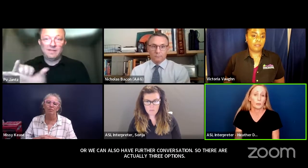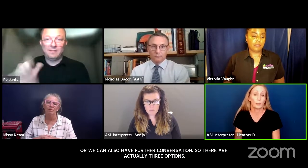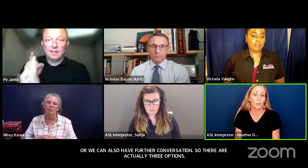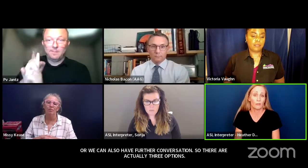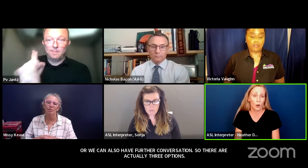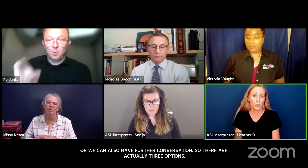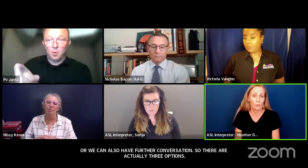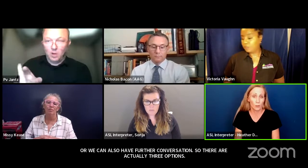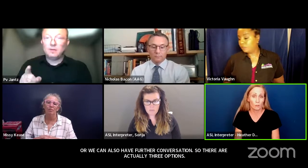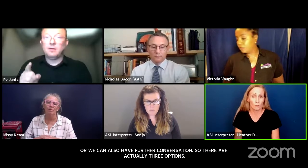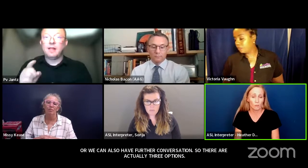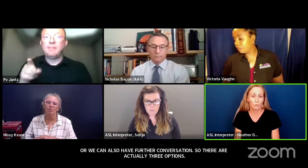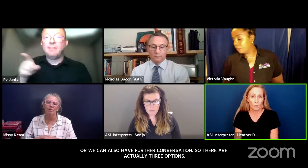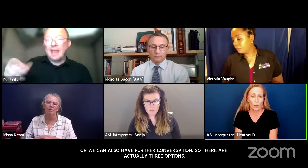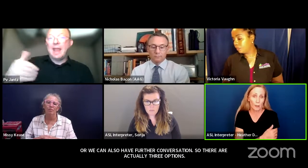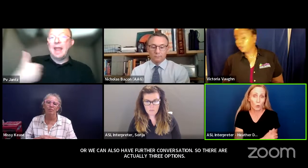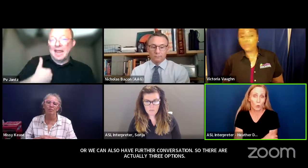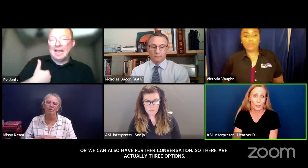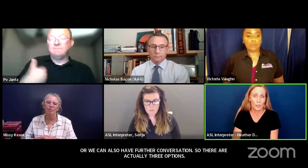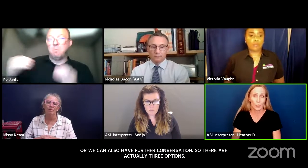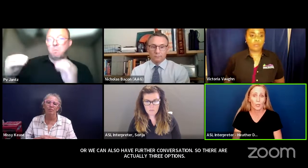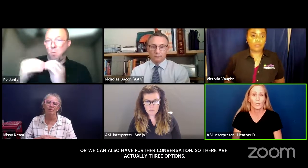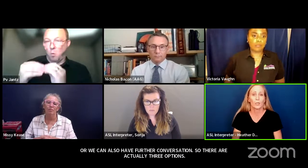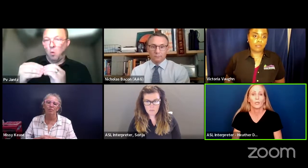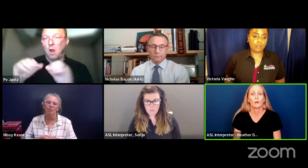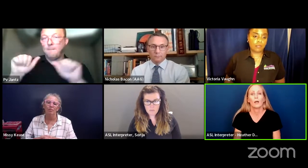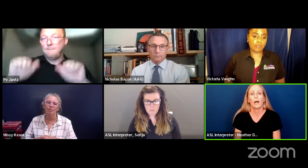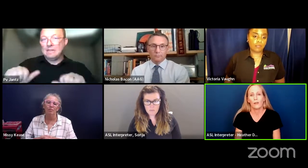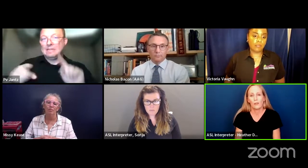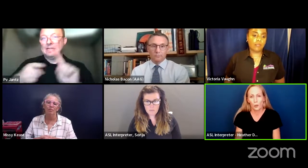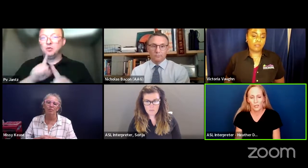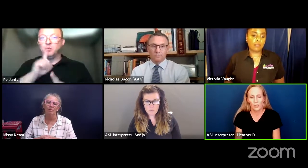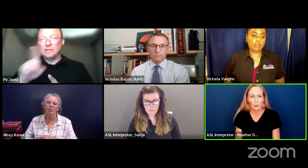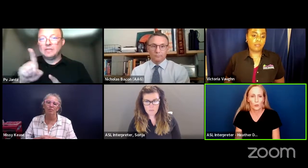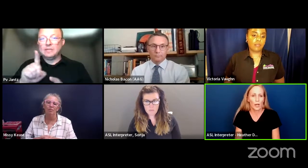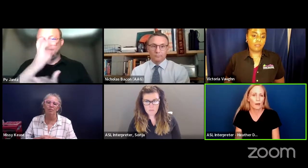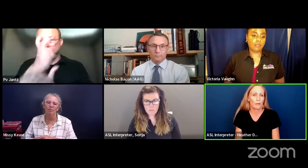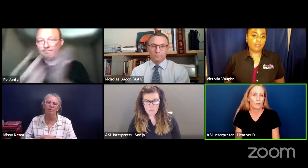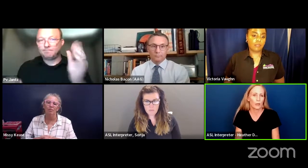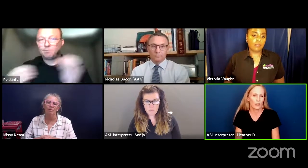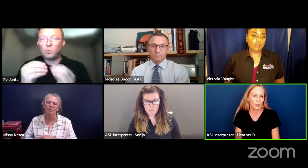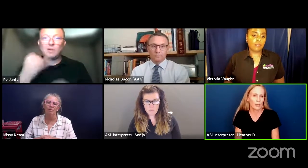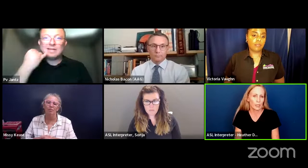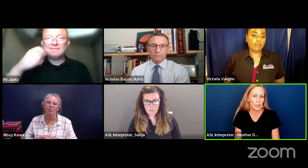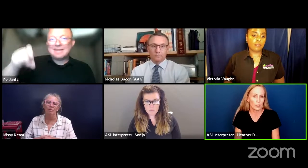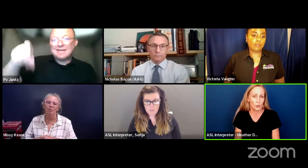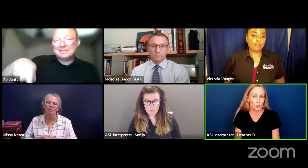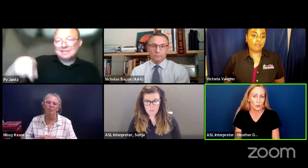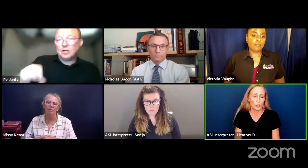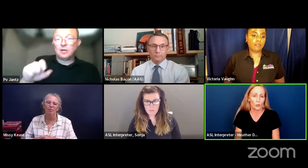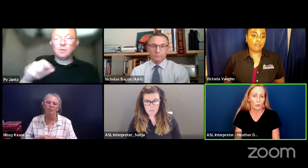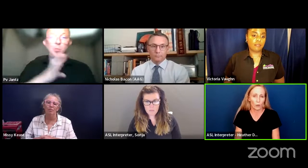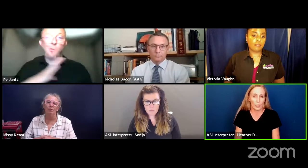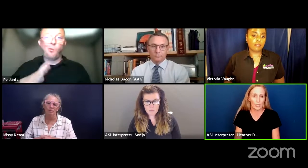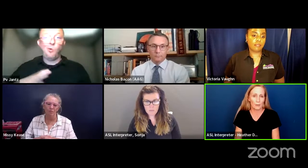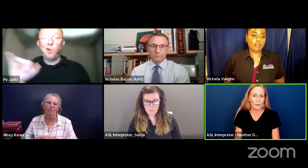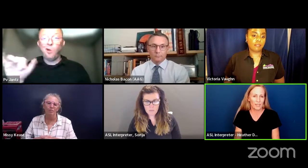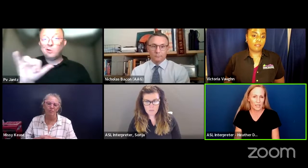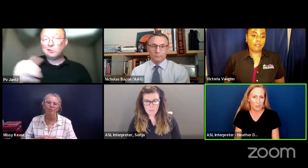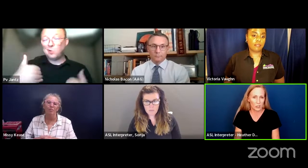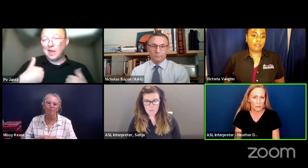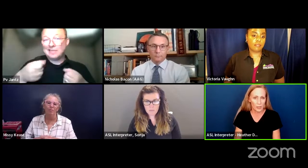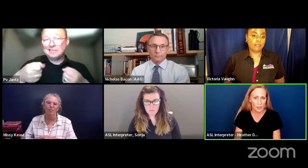get other people involved at that point. And then those individuals have a greater ability to do a more